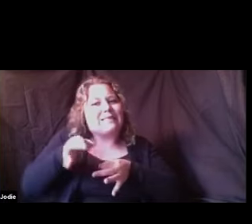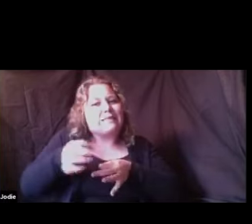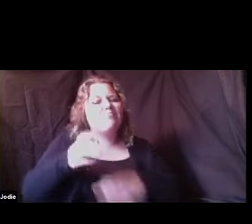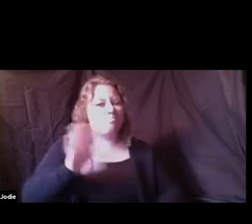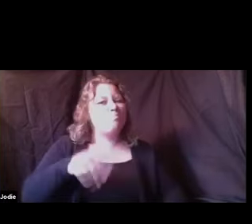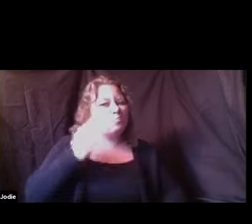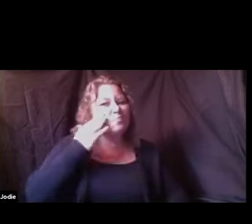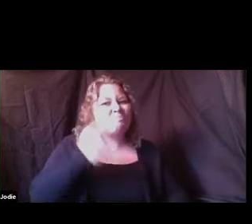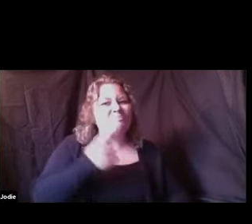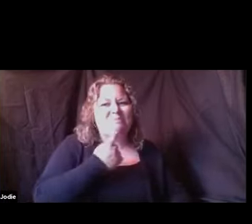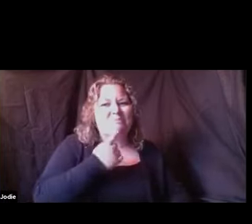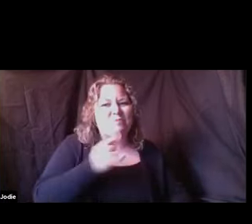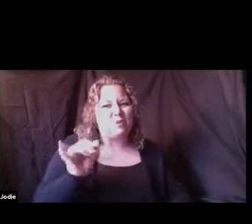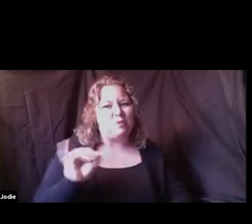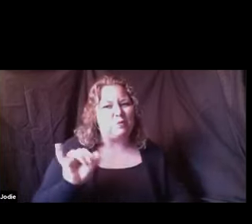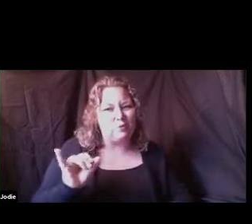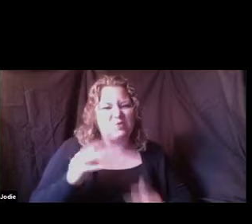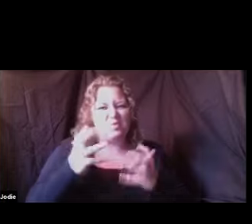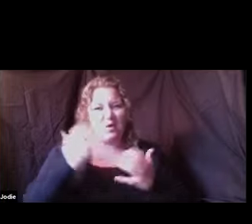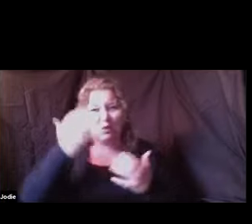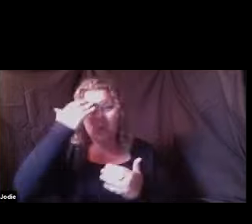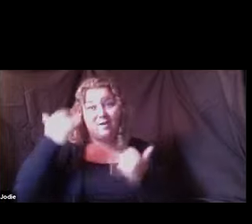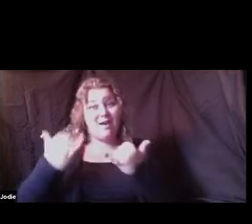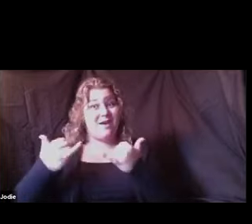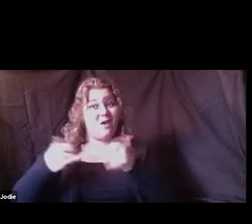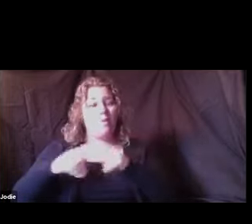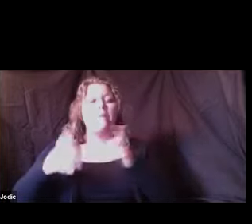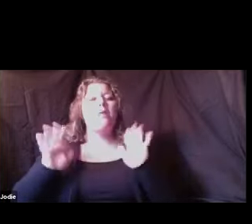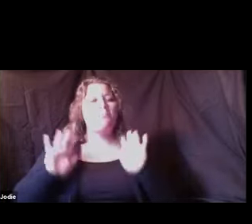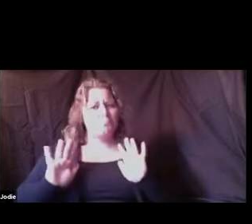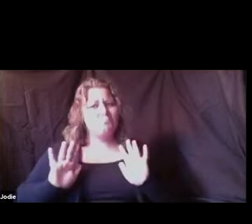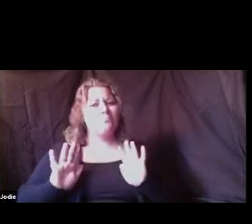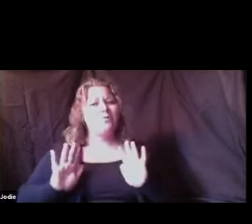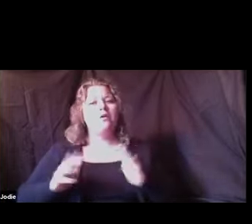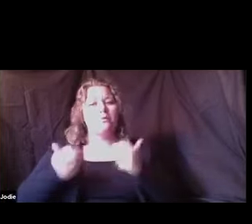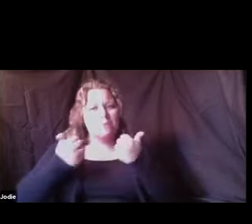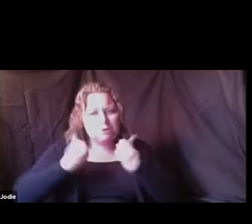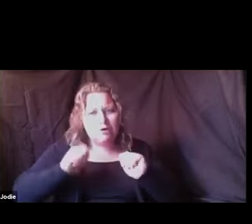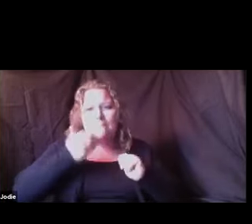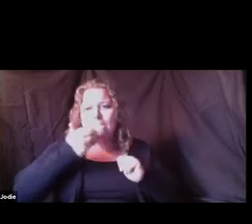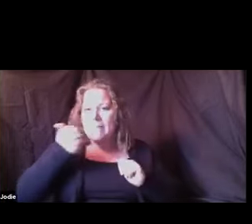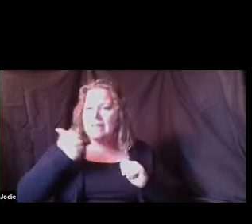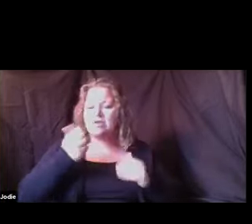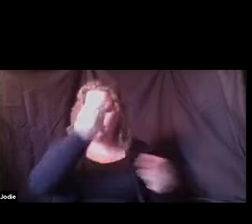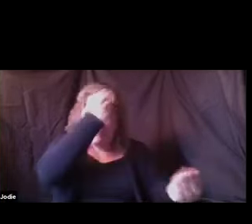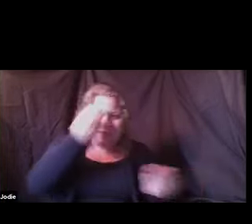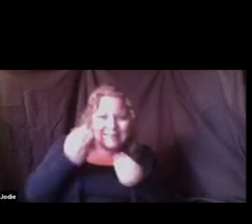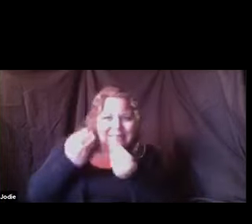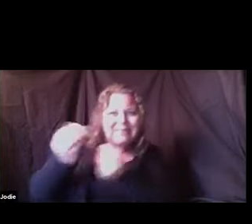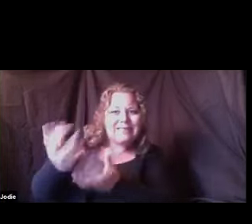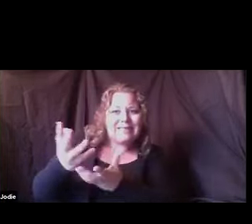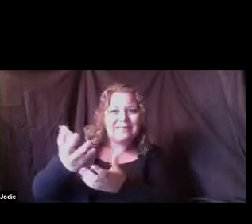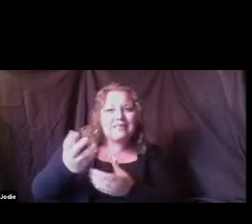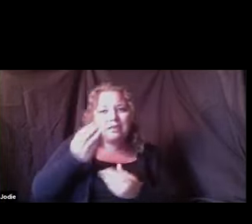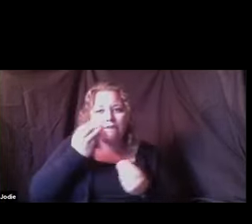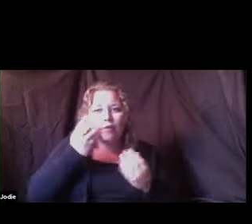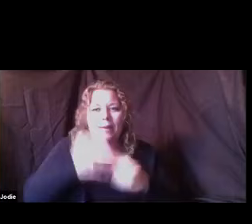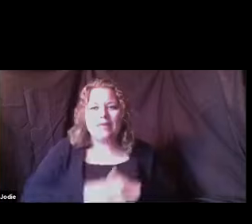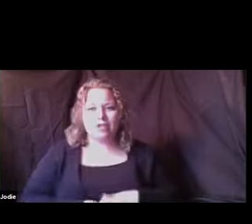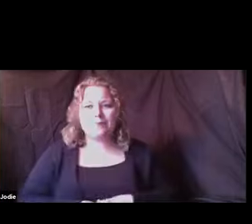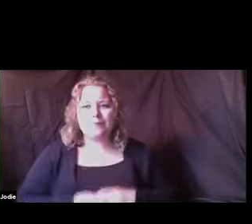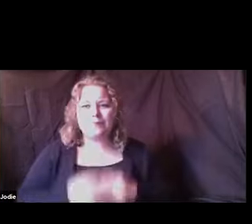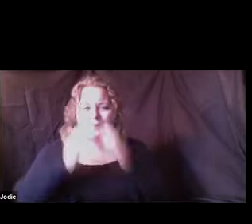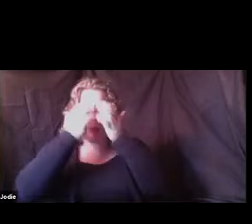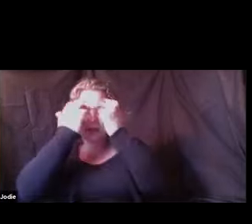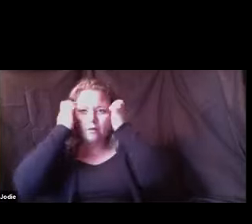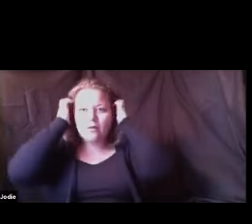well. But we did our very best to make sure that we could communicate as soon as possible. The National Guard was in charge of